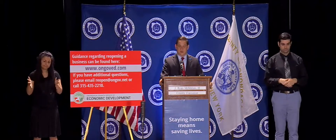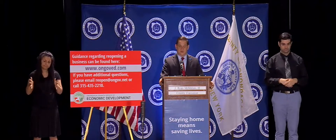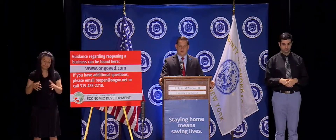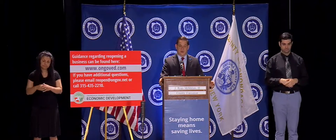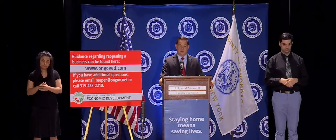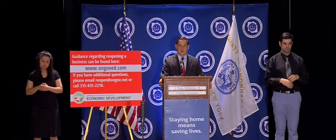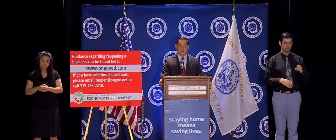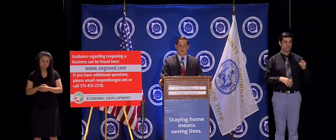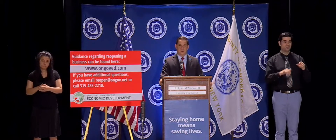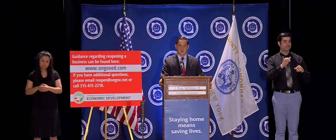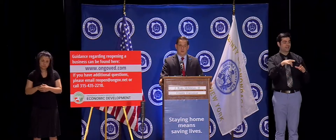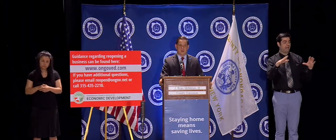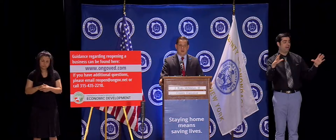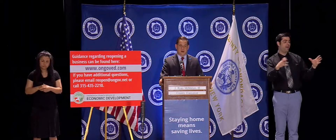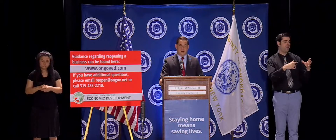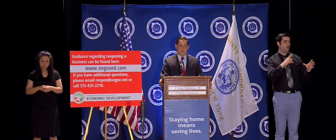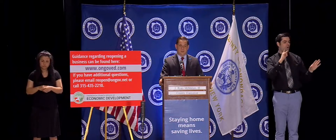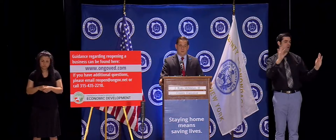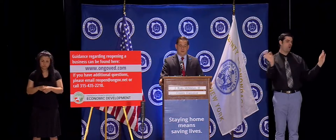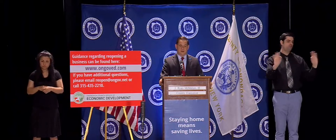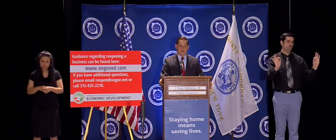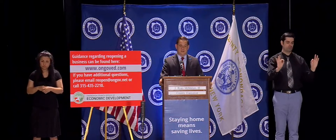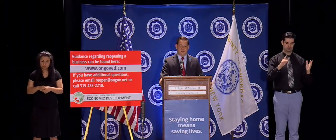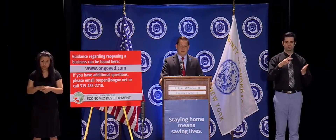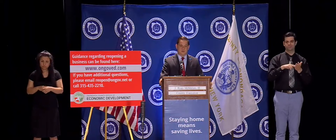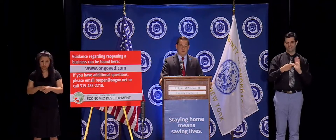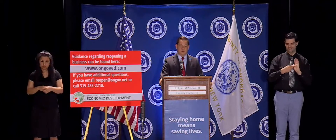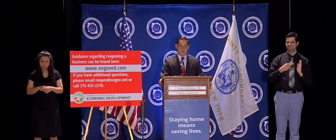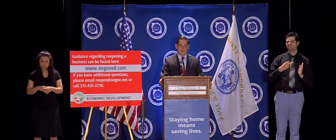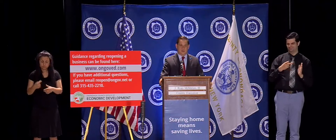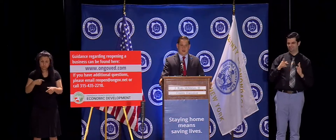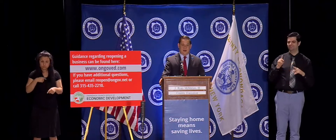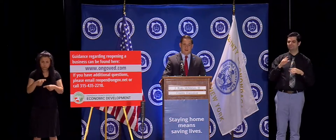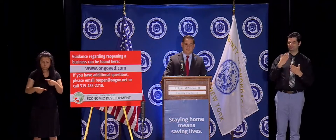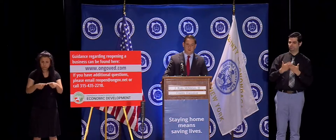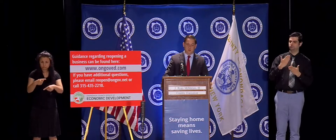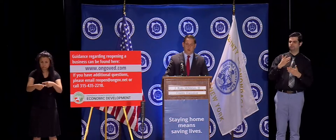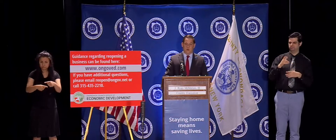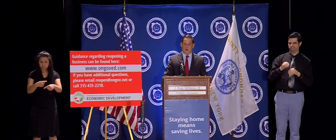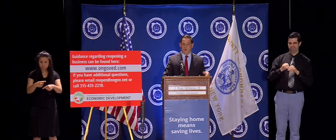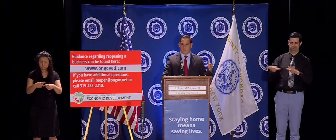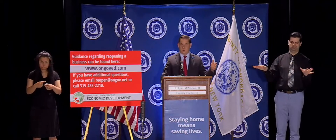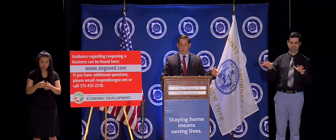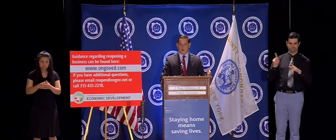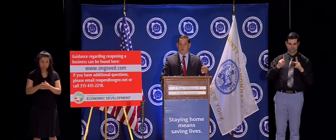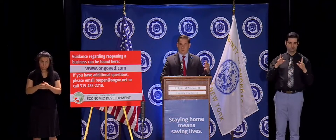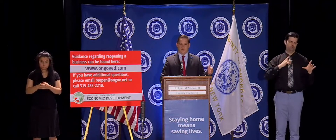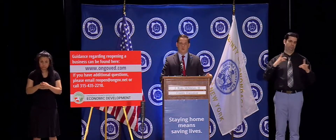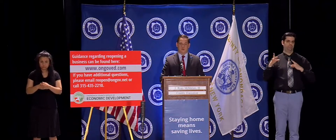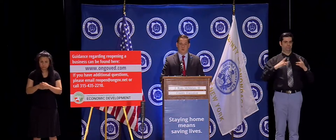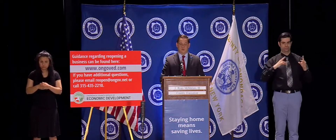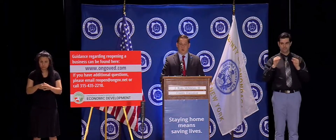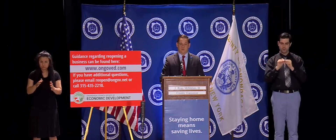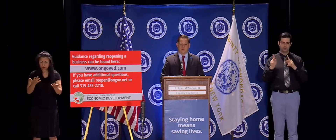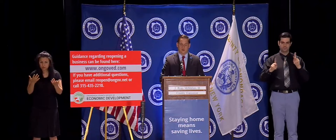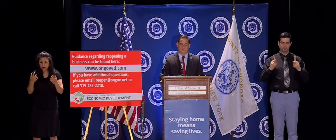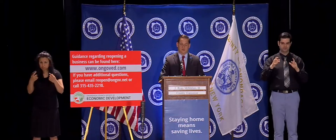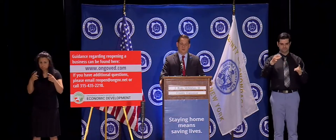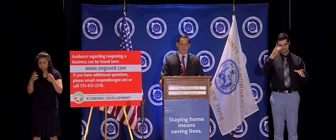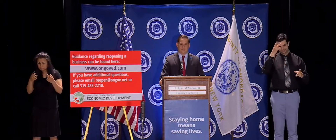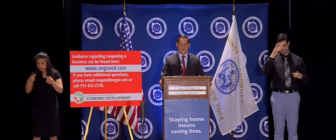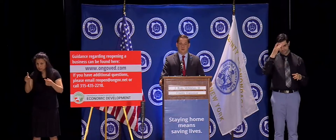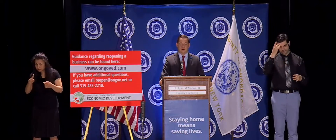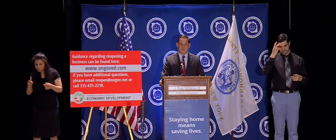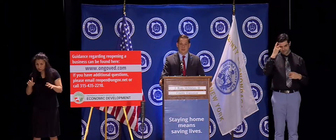for yourself or your family either. So we need to continue to do what we know works and what has worked for us